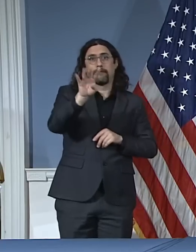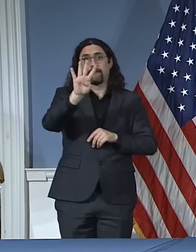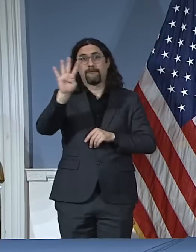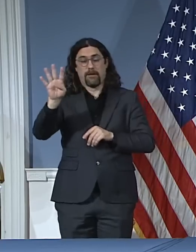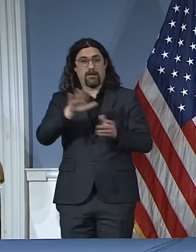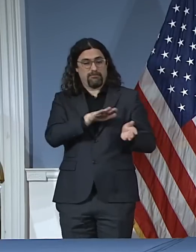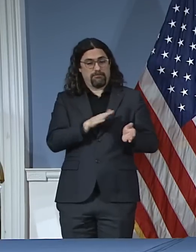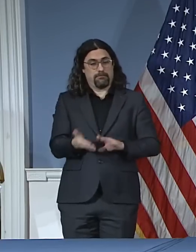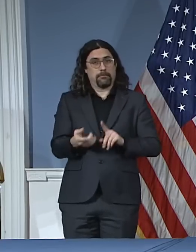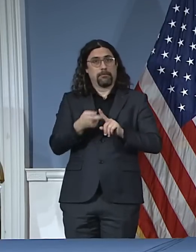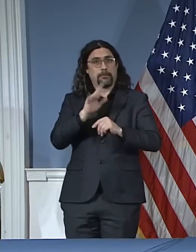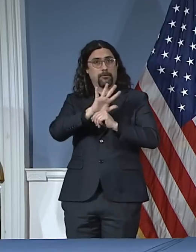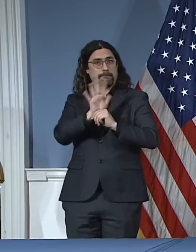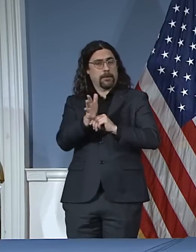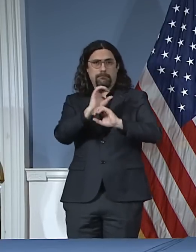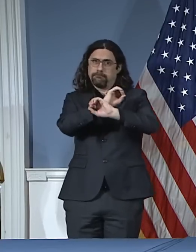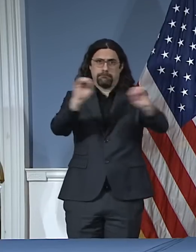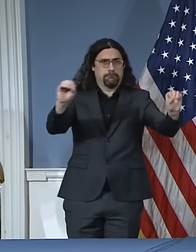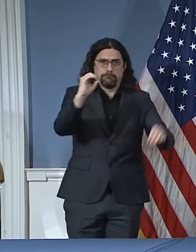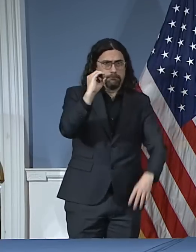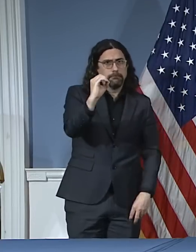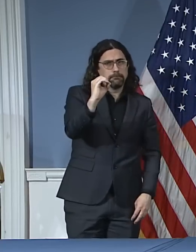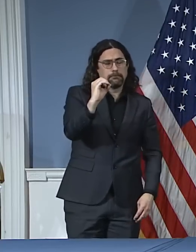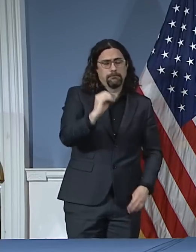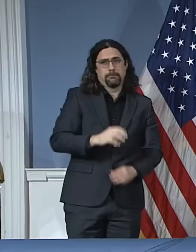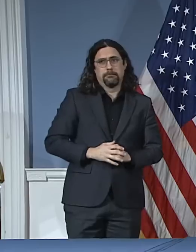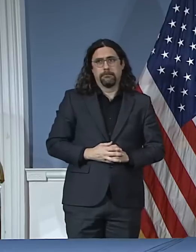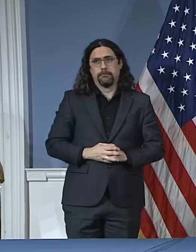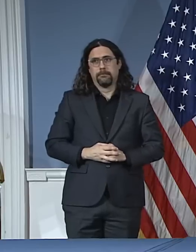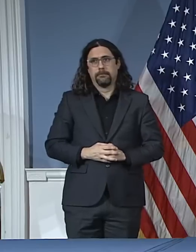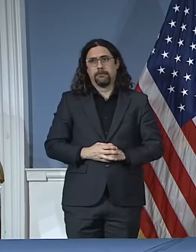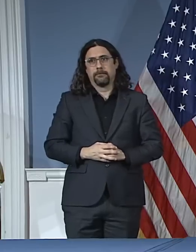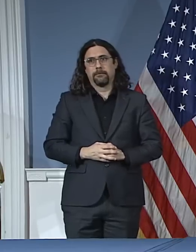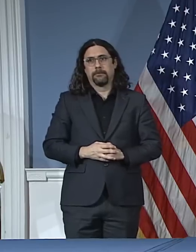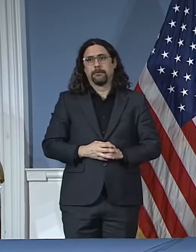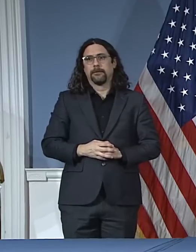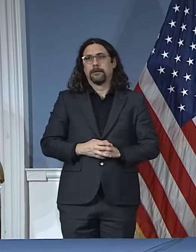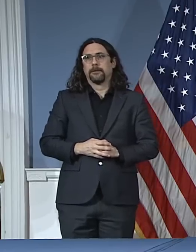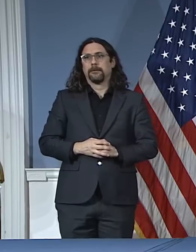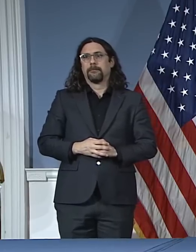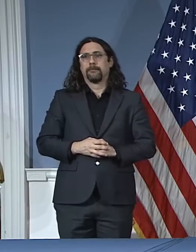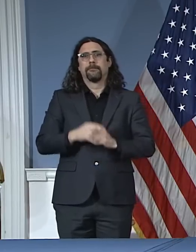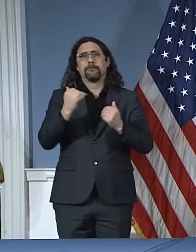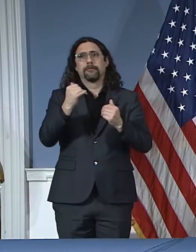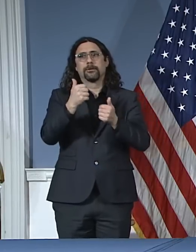The breakdown by borough. Brooklyn is